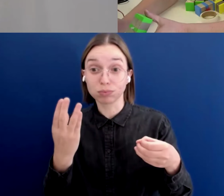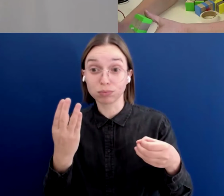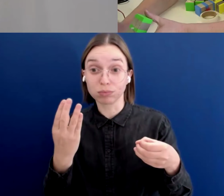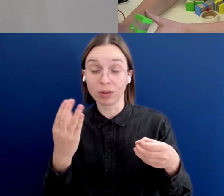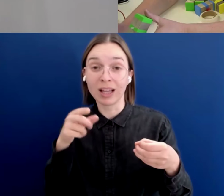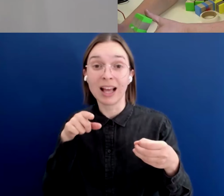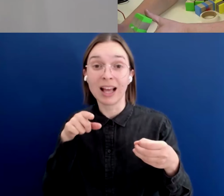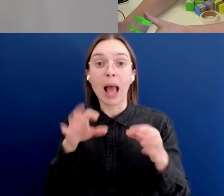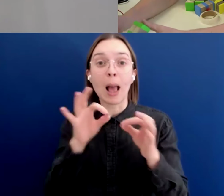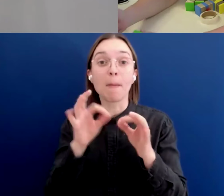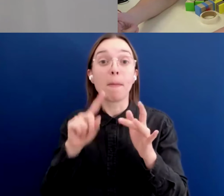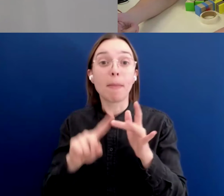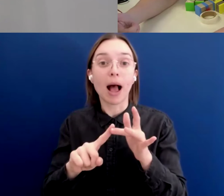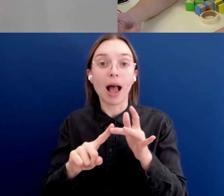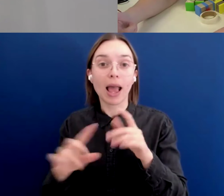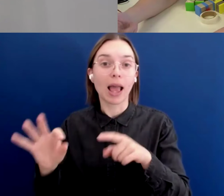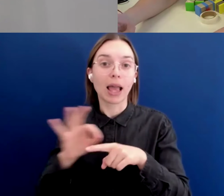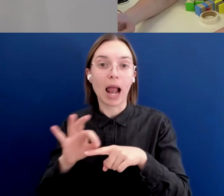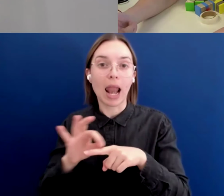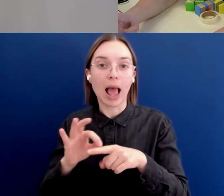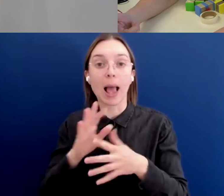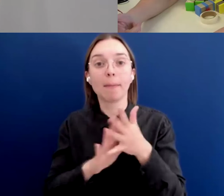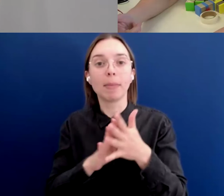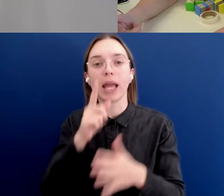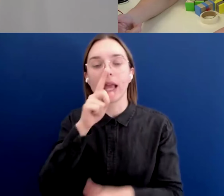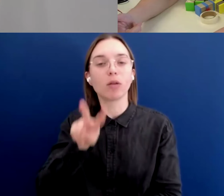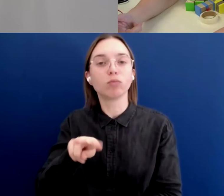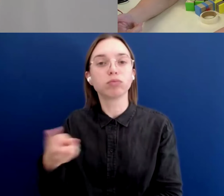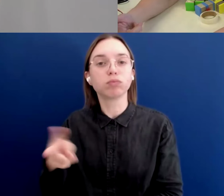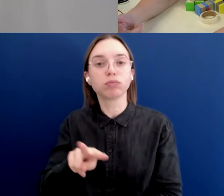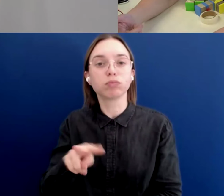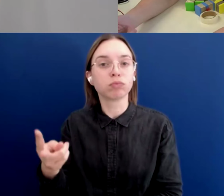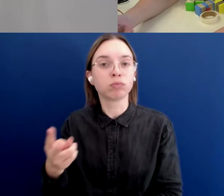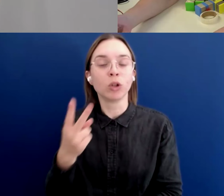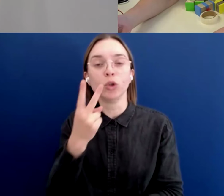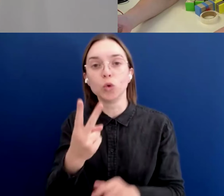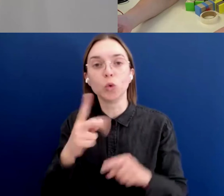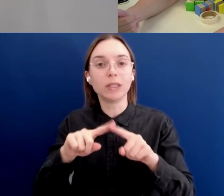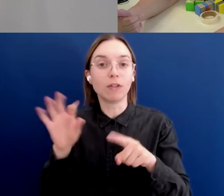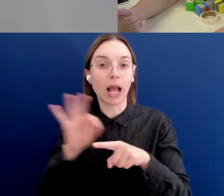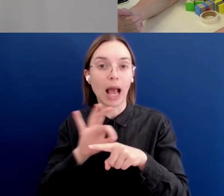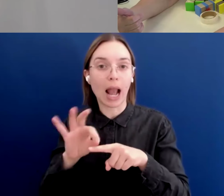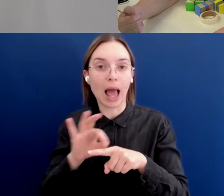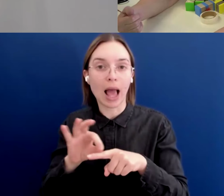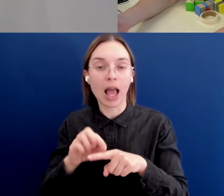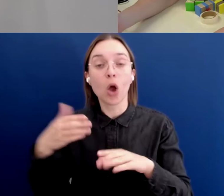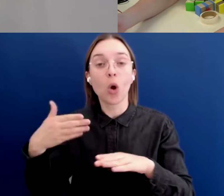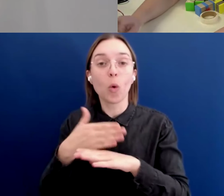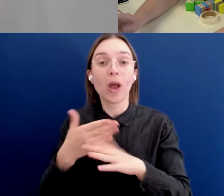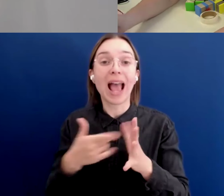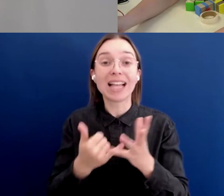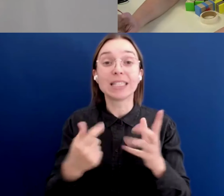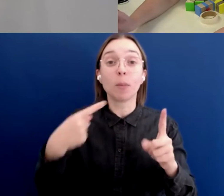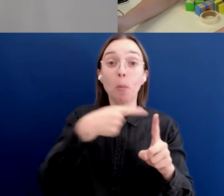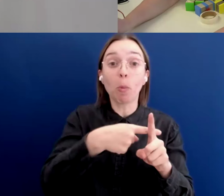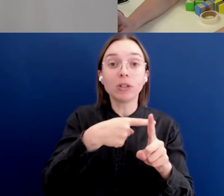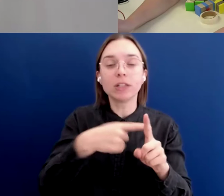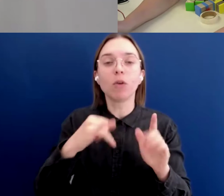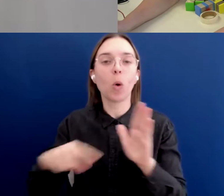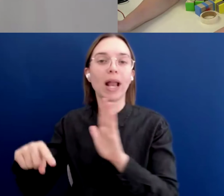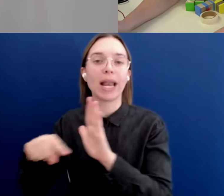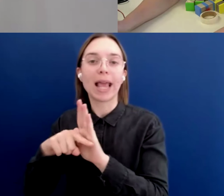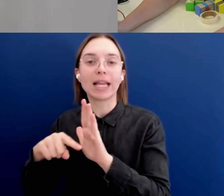LED. So a two-colour LED. They're actually made so that they work either negatively or positively, and they give you different colours